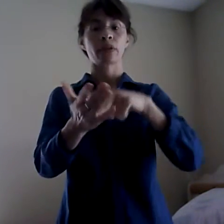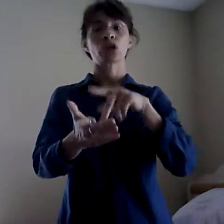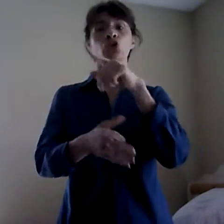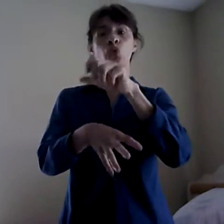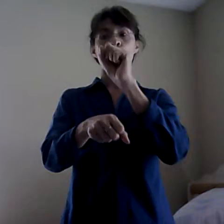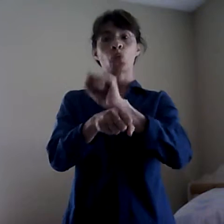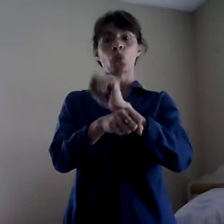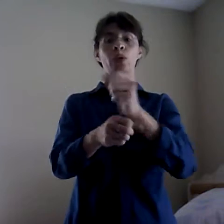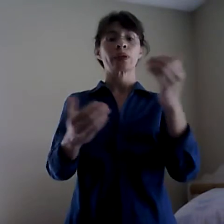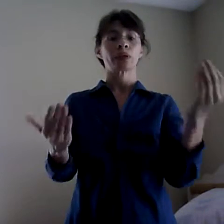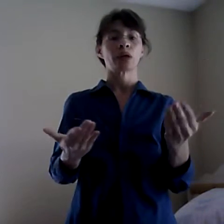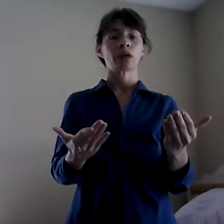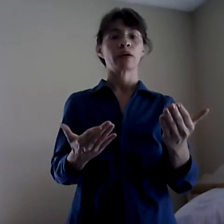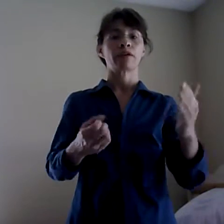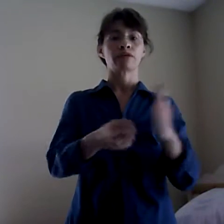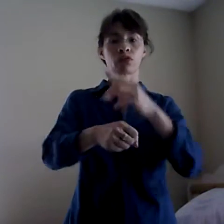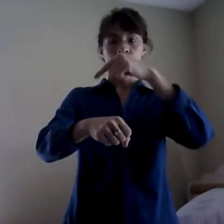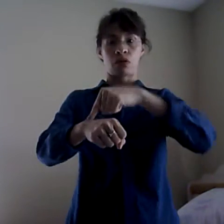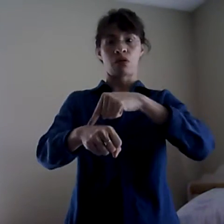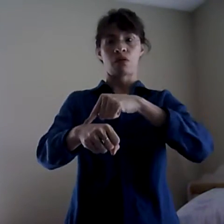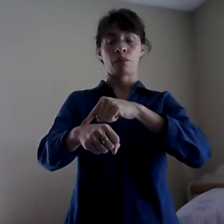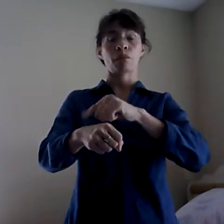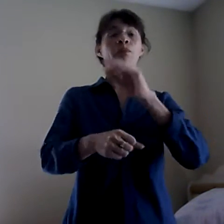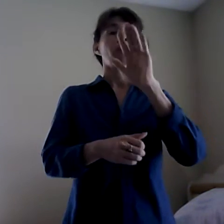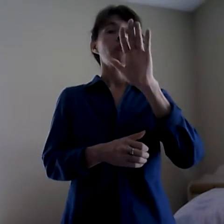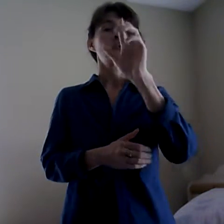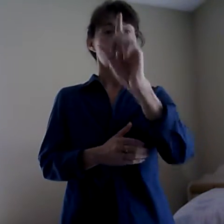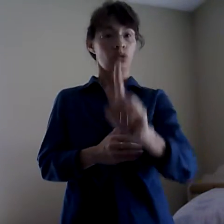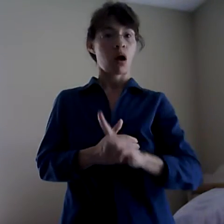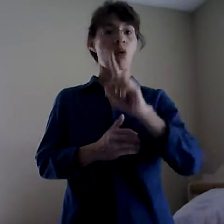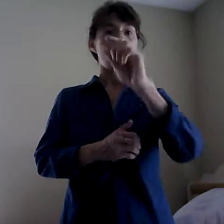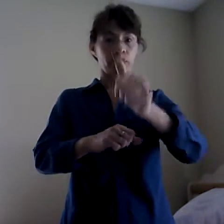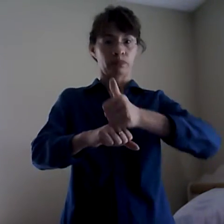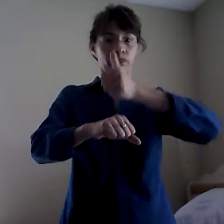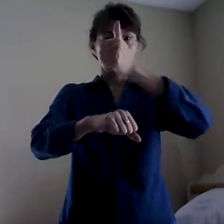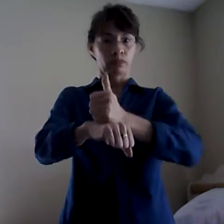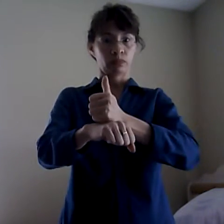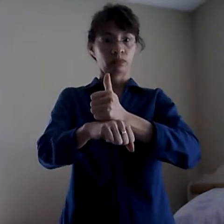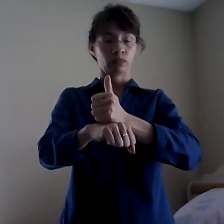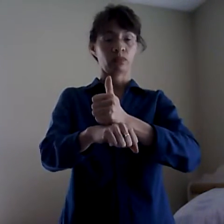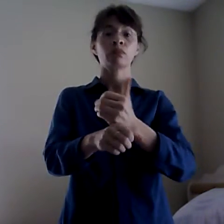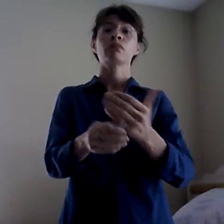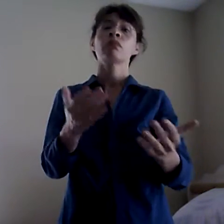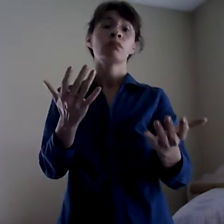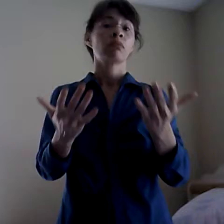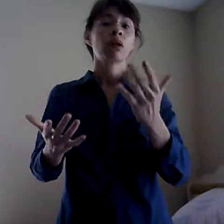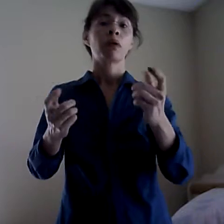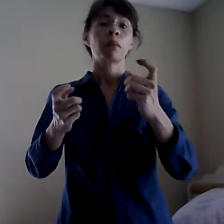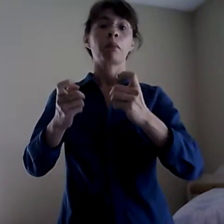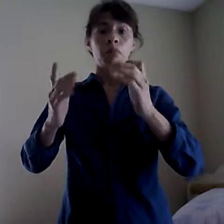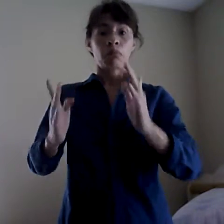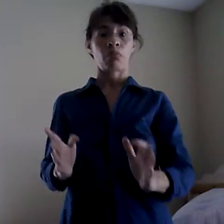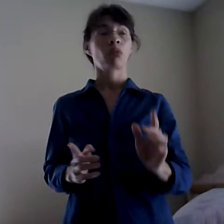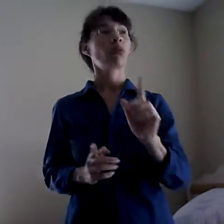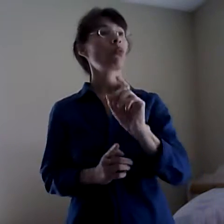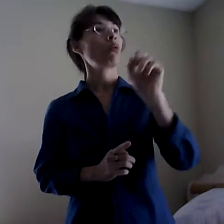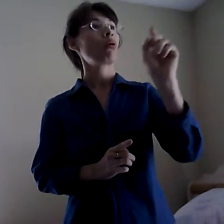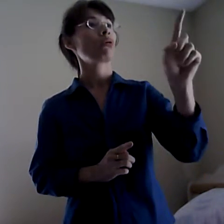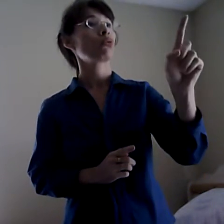And your hours would be set. You might be asked to go home early, but that would be up to you to make a decision. If